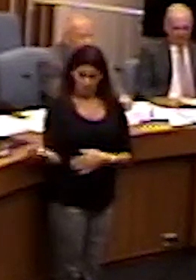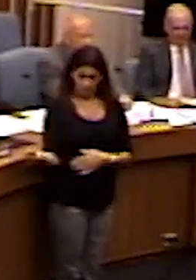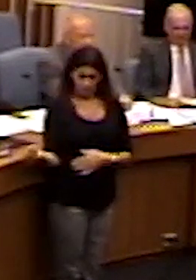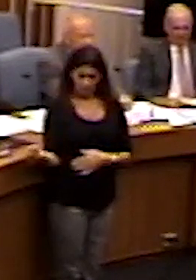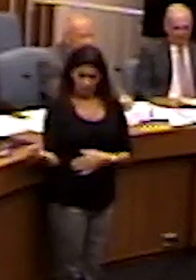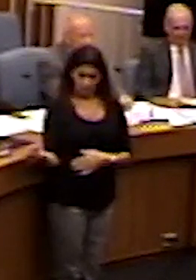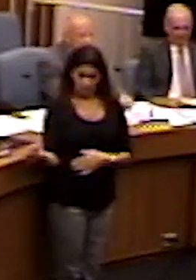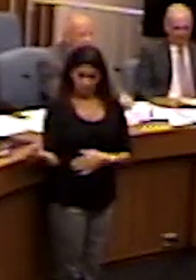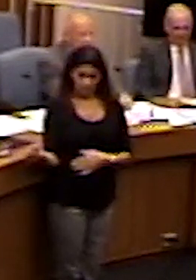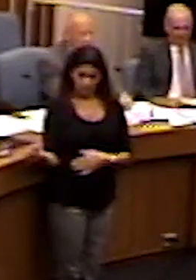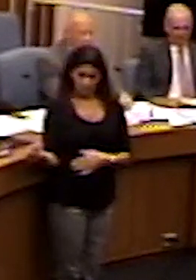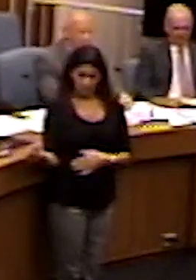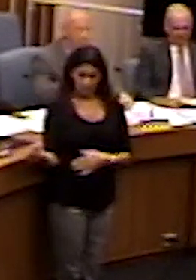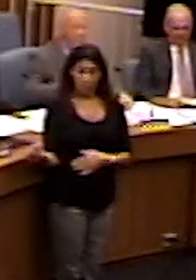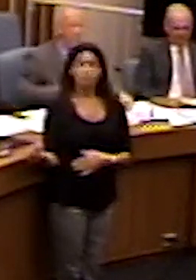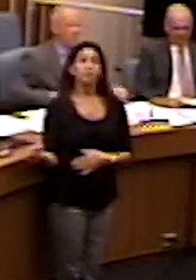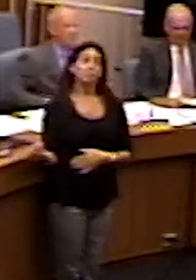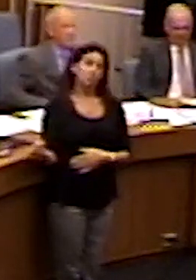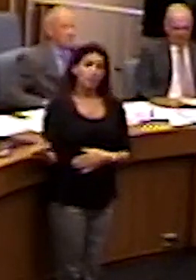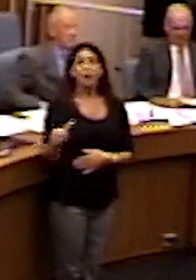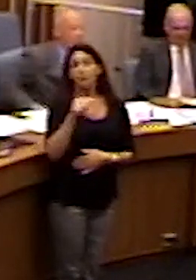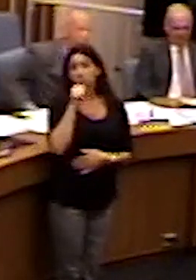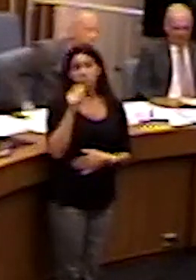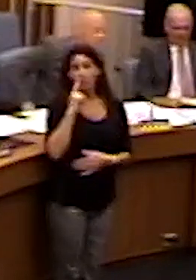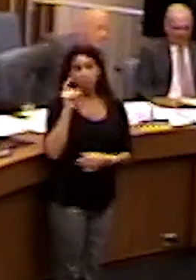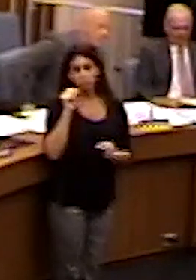while it's not surprising,